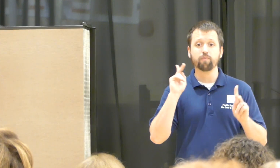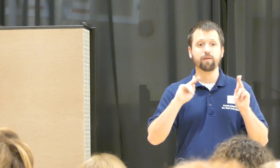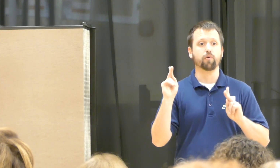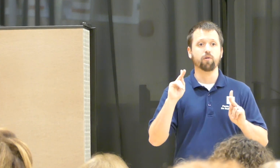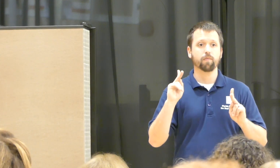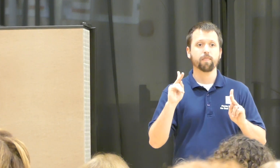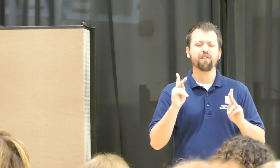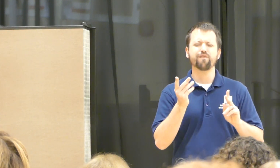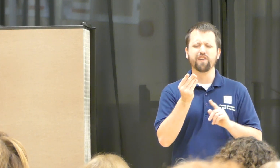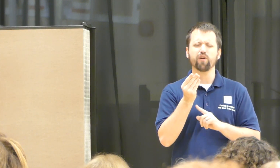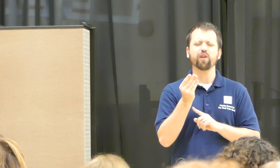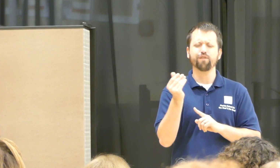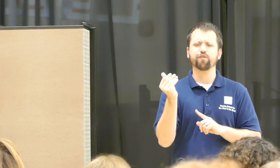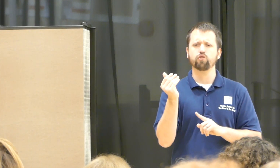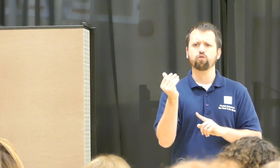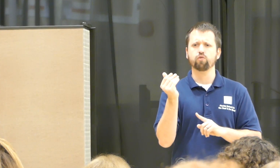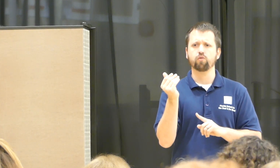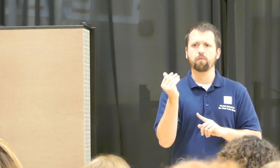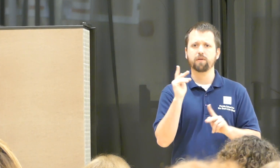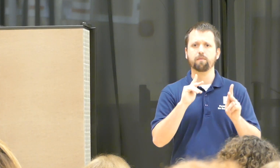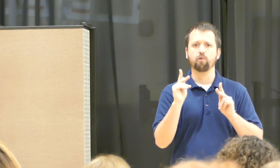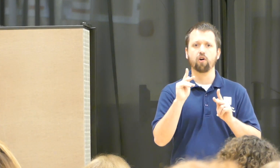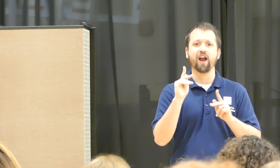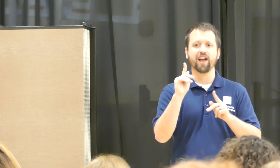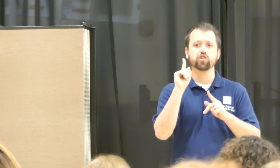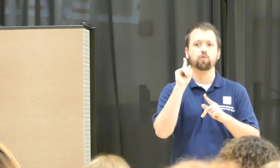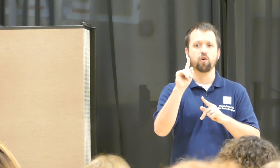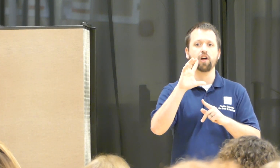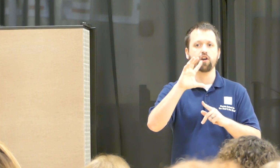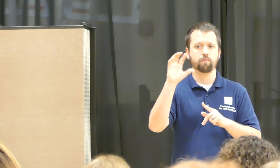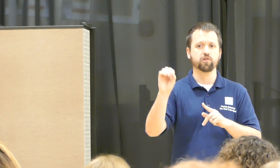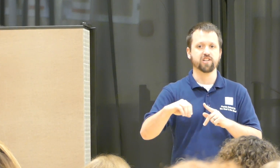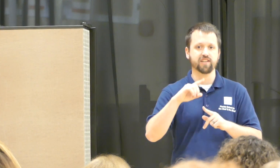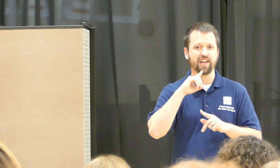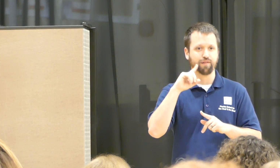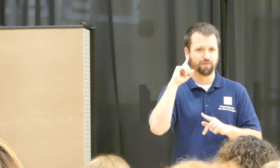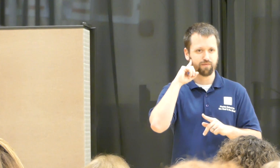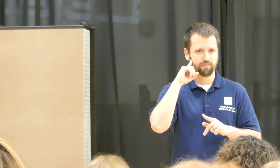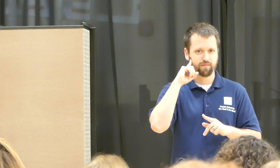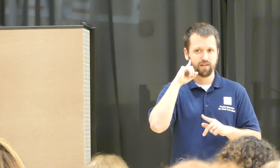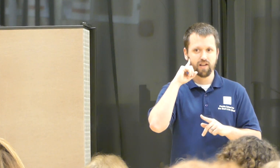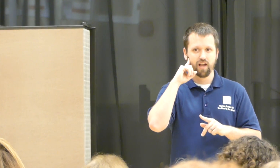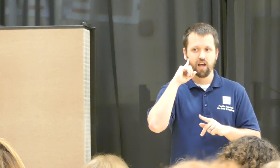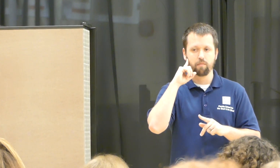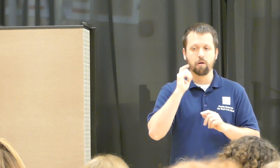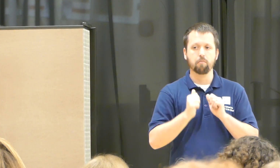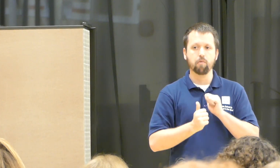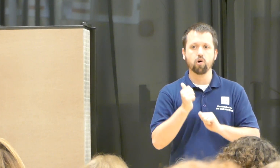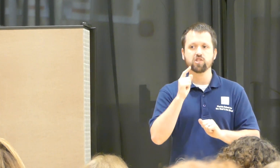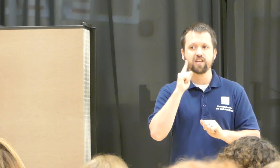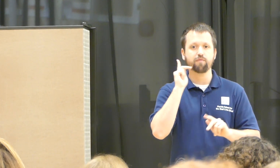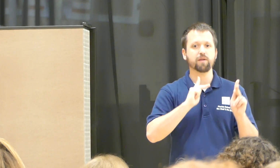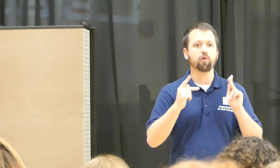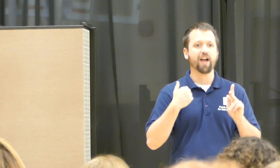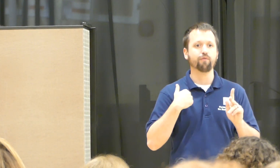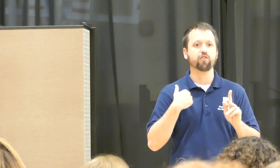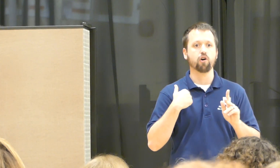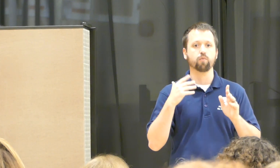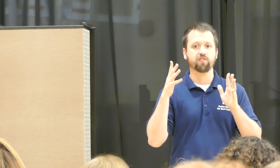people, very few people are actually 100% They're deaf. just here. Most deaf people have what's called